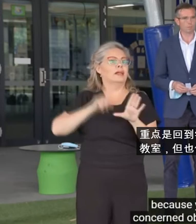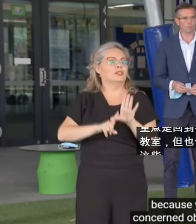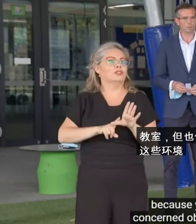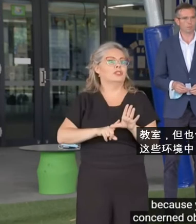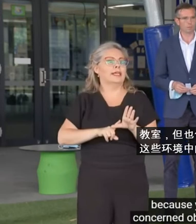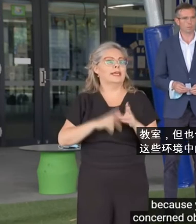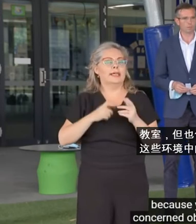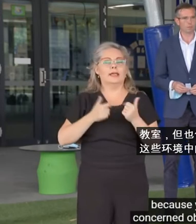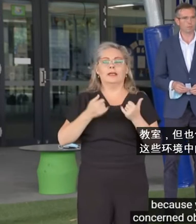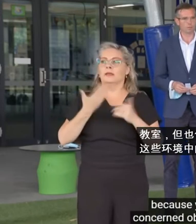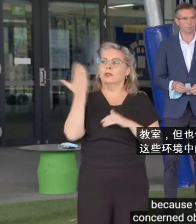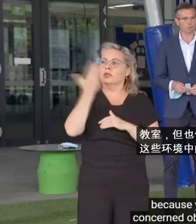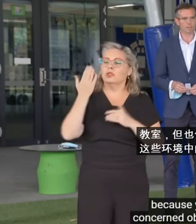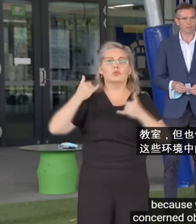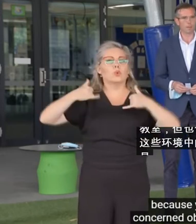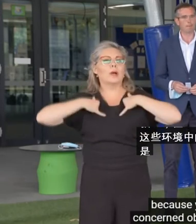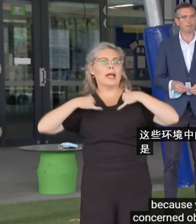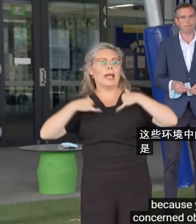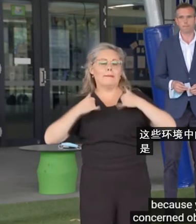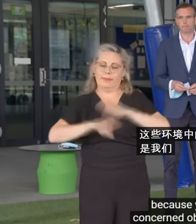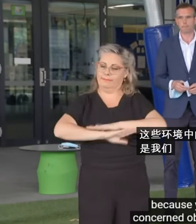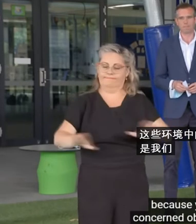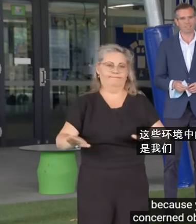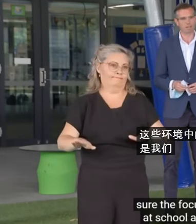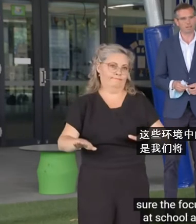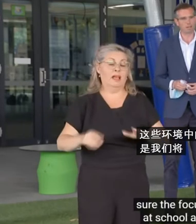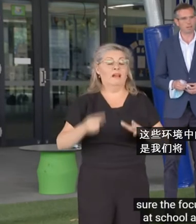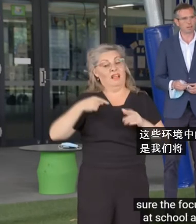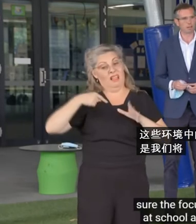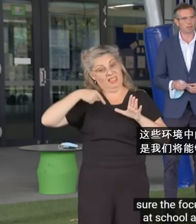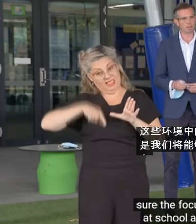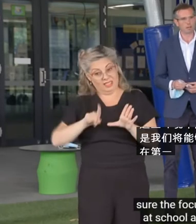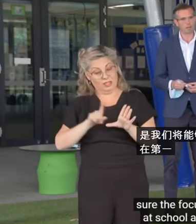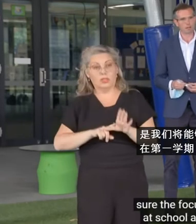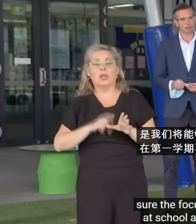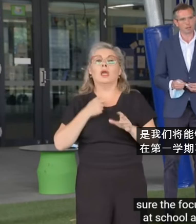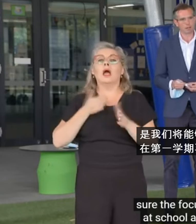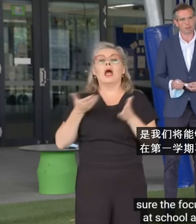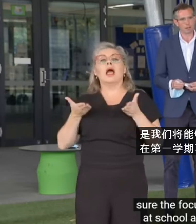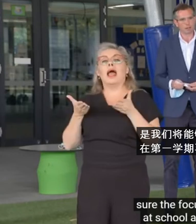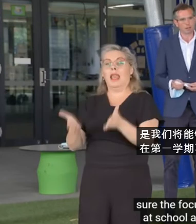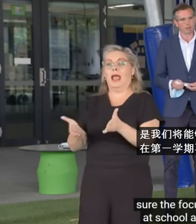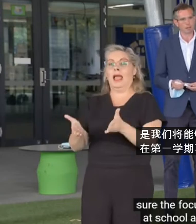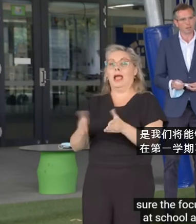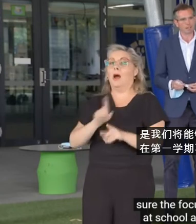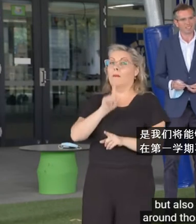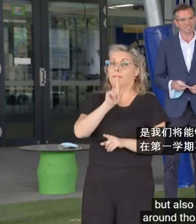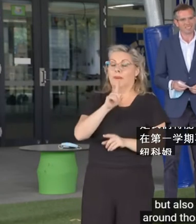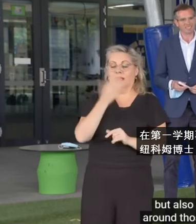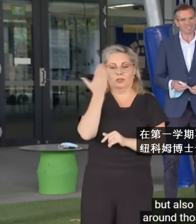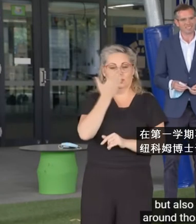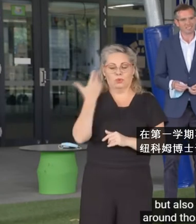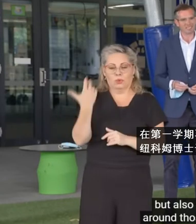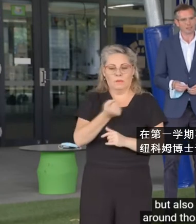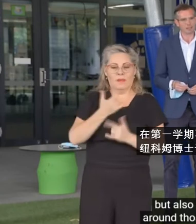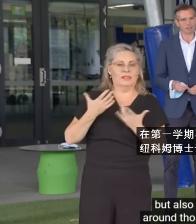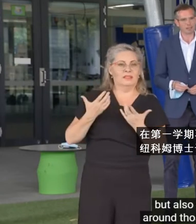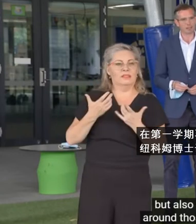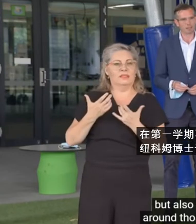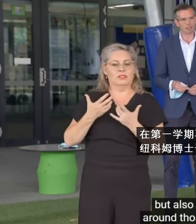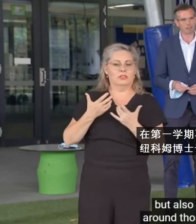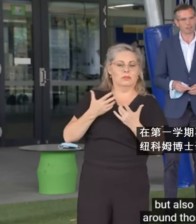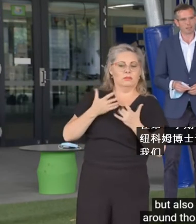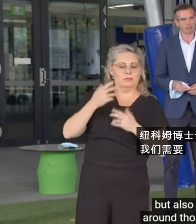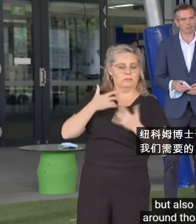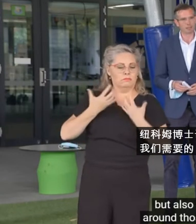some of the risks around those settings. So that's probably the key change that we'll be able to see in term one. Again, you know, and Dr. Newcombe spoke about